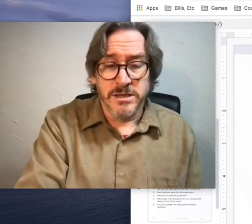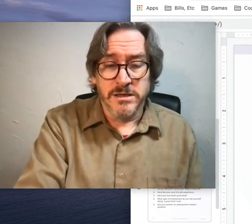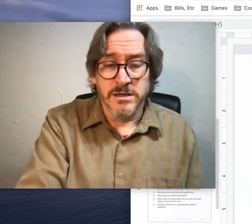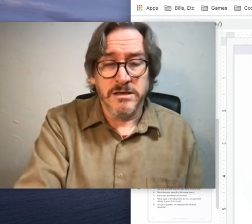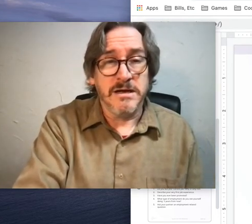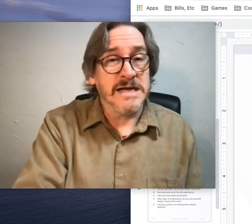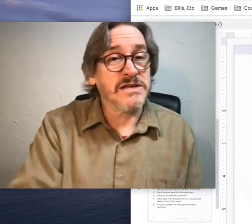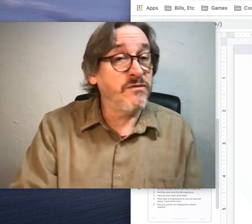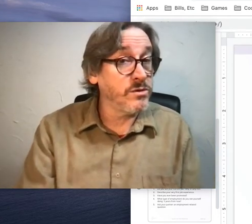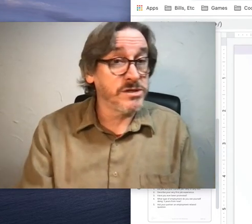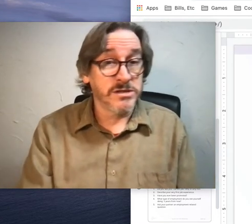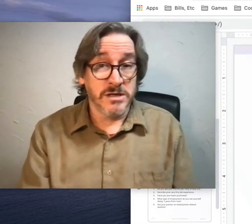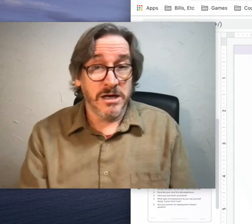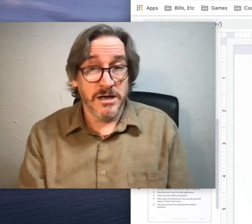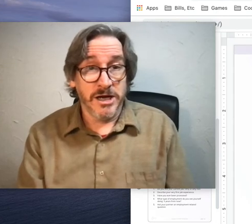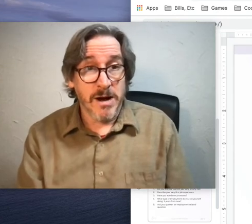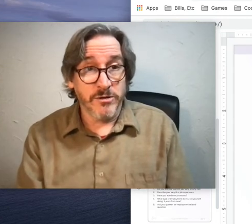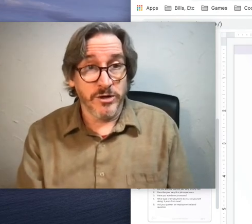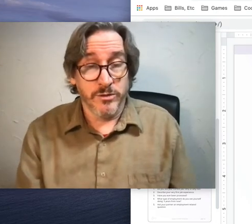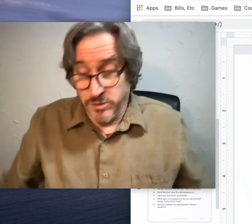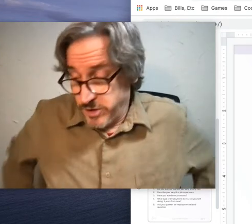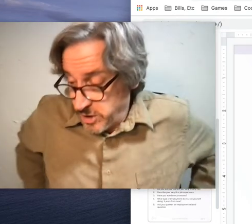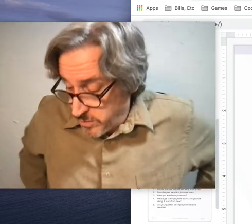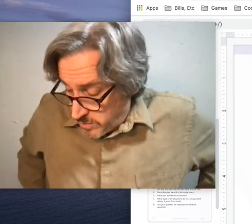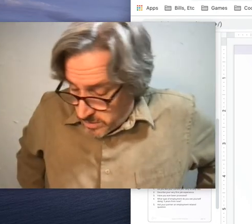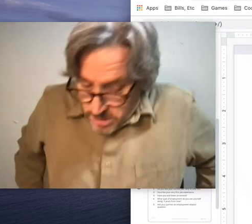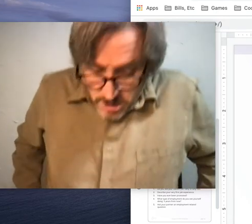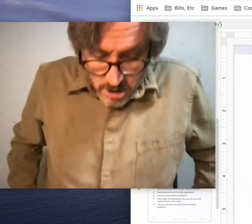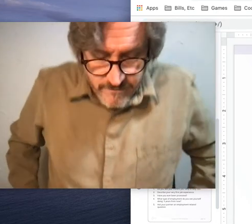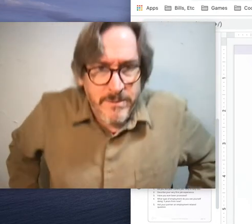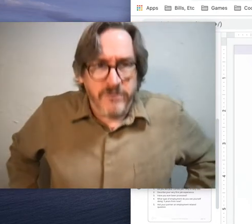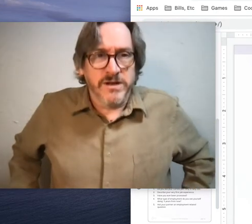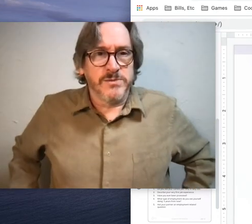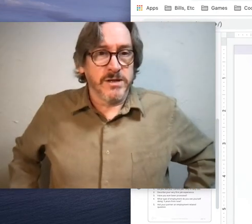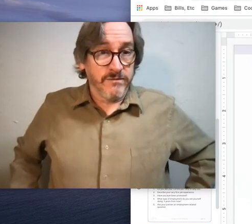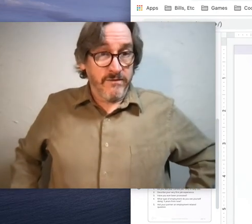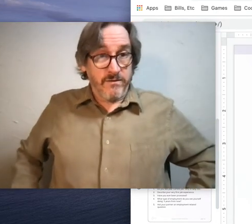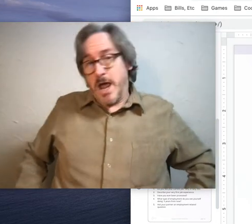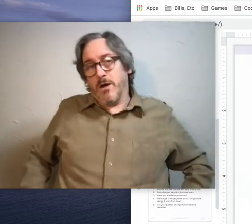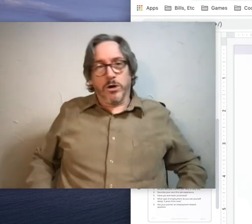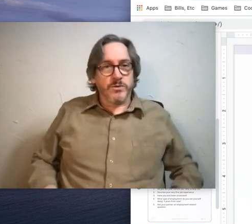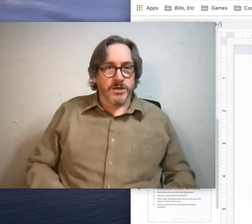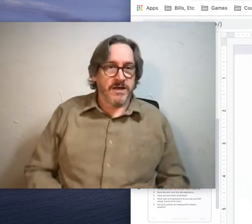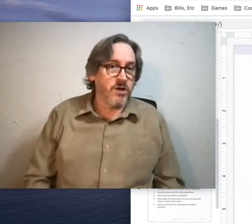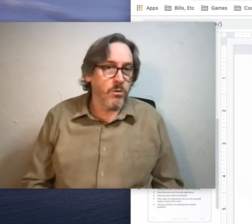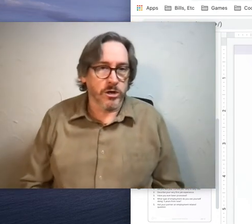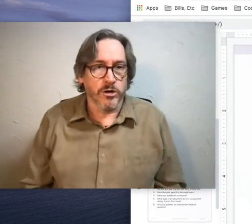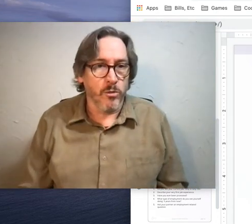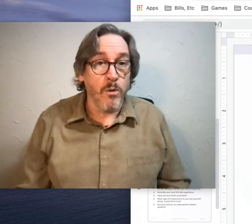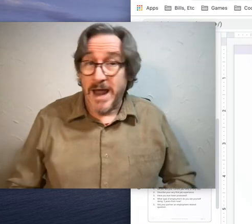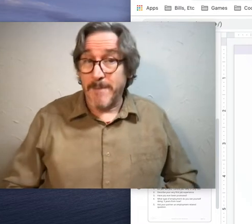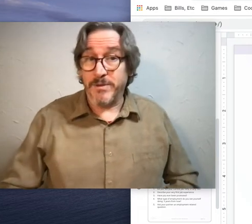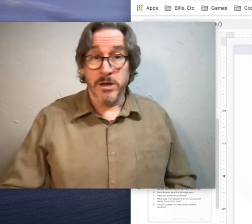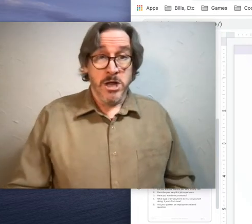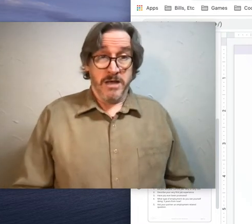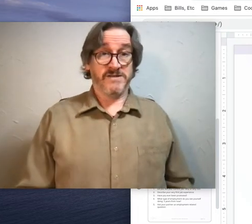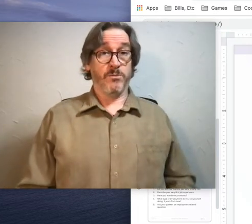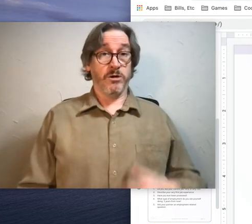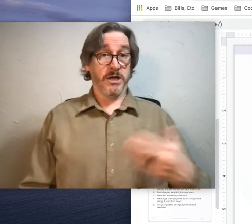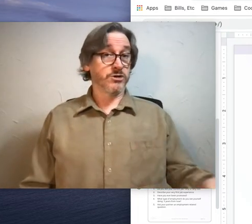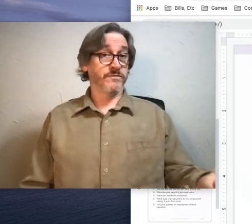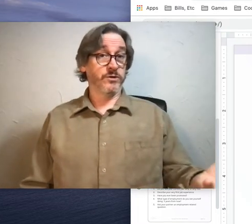Ask folks around you or that you are family and friends with if they've ever worked with a deaf coworker, or what would happen